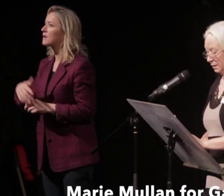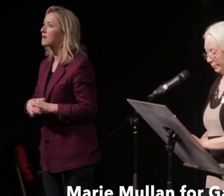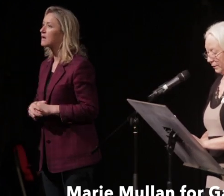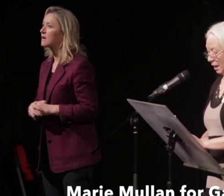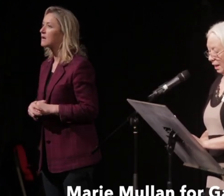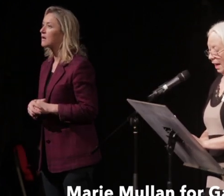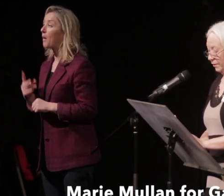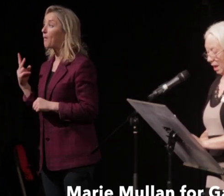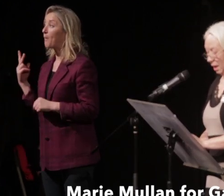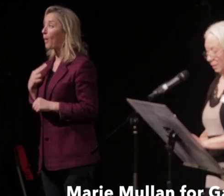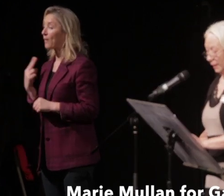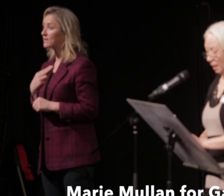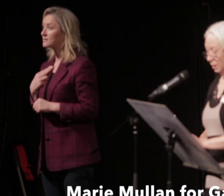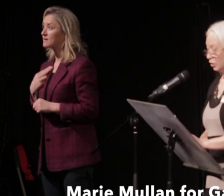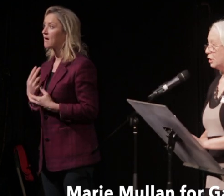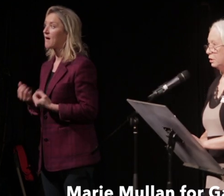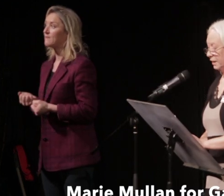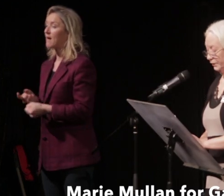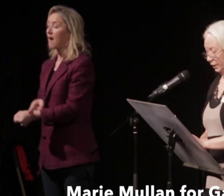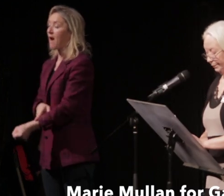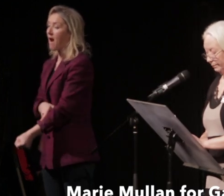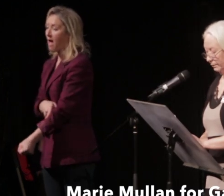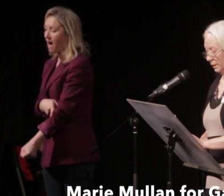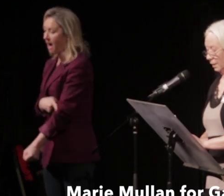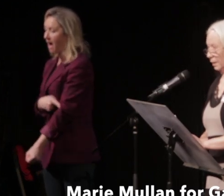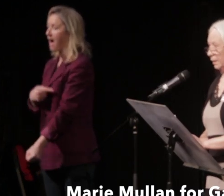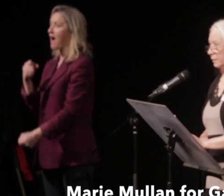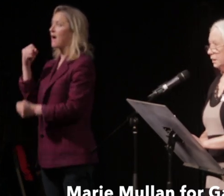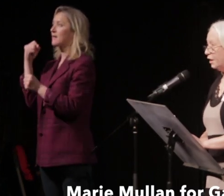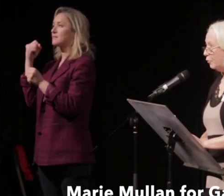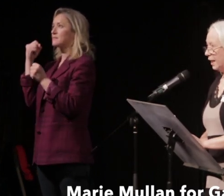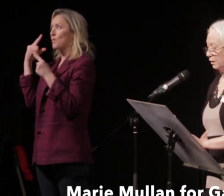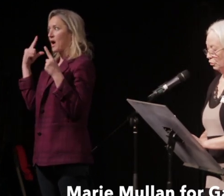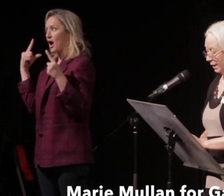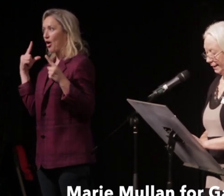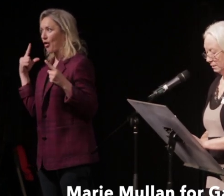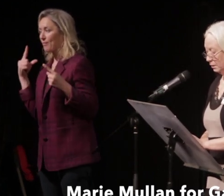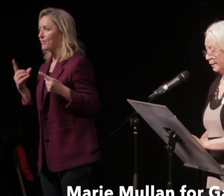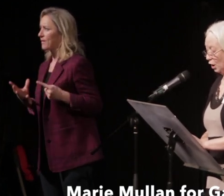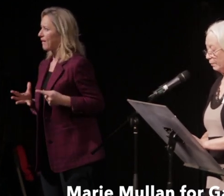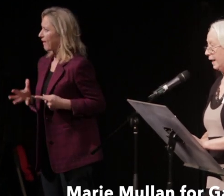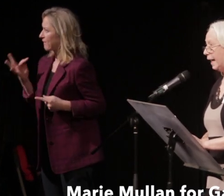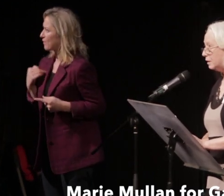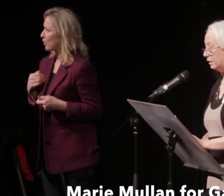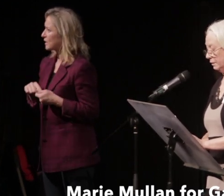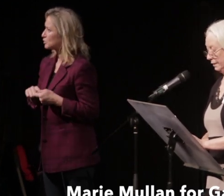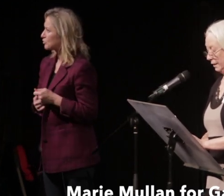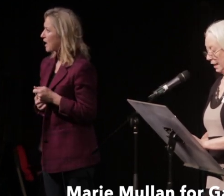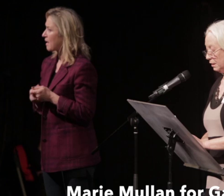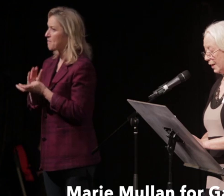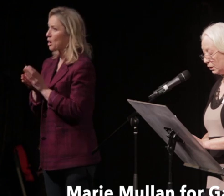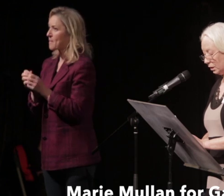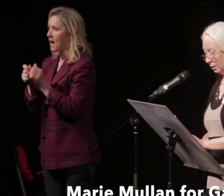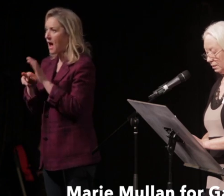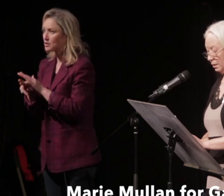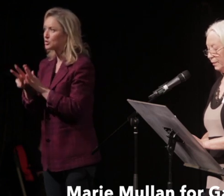Both of us have long acknowledged to the other that if we had tried to become an actor